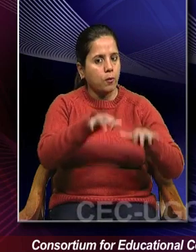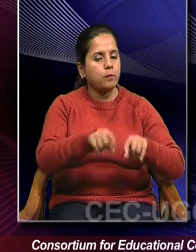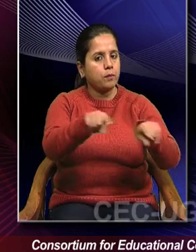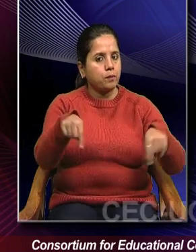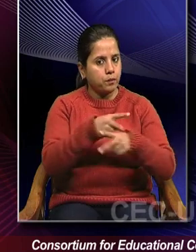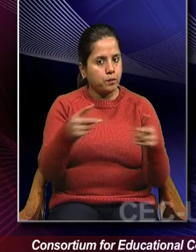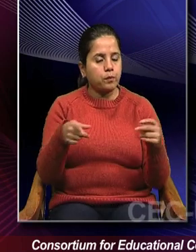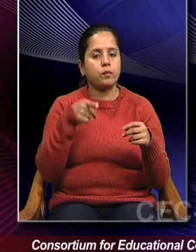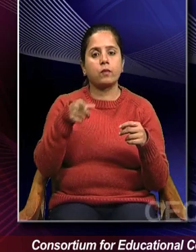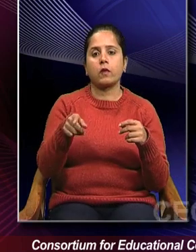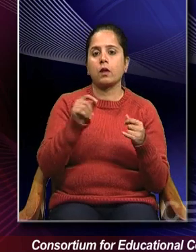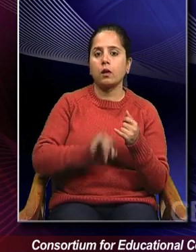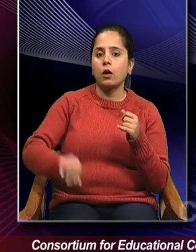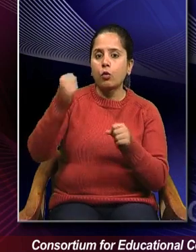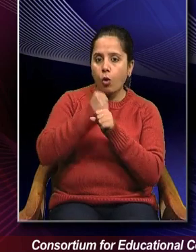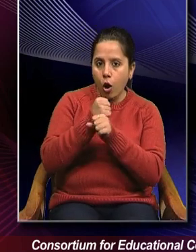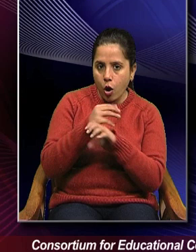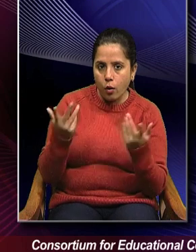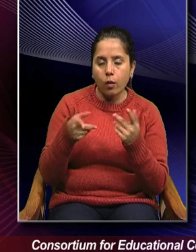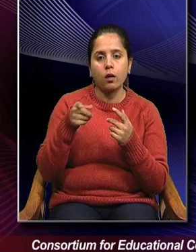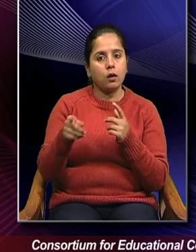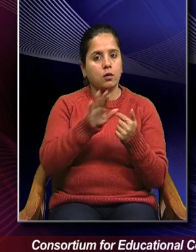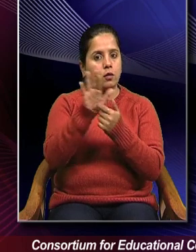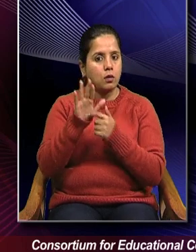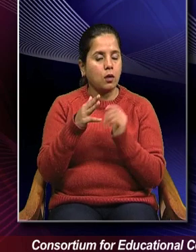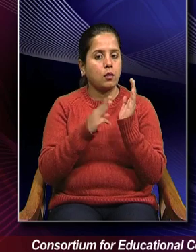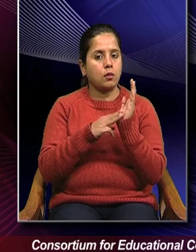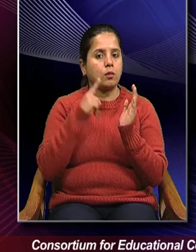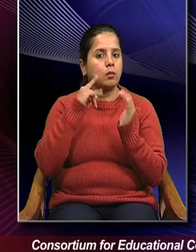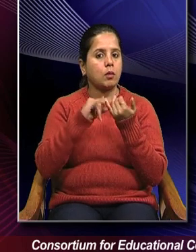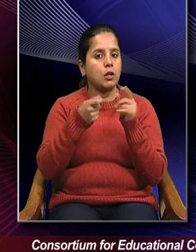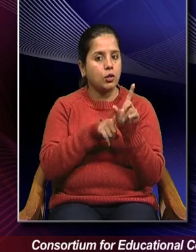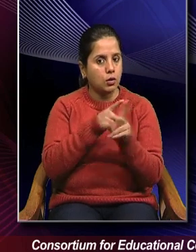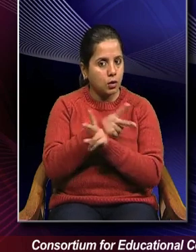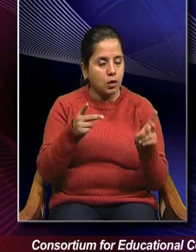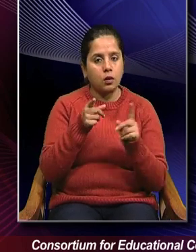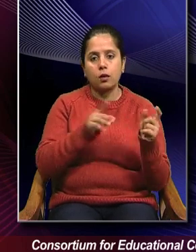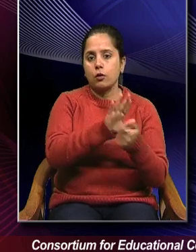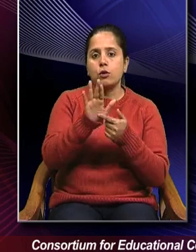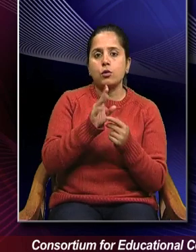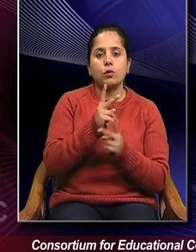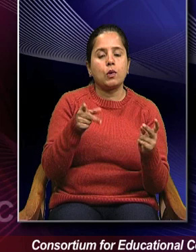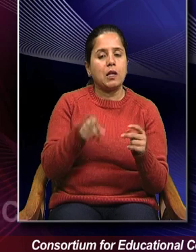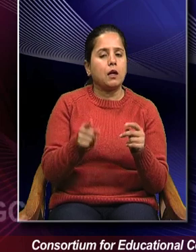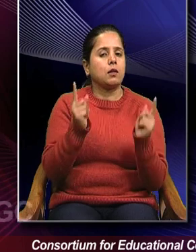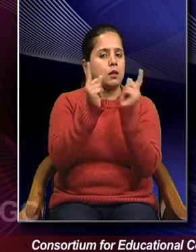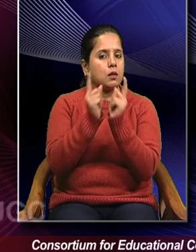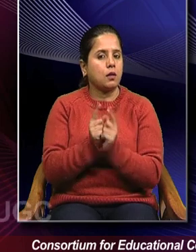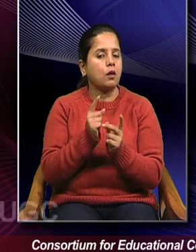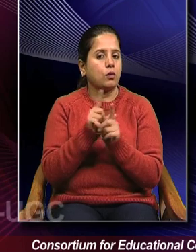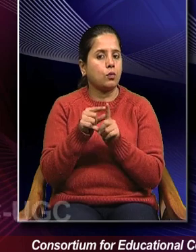state patriotism and how missionary impulses, they also played some kind of a little part in